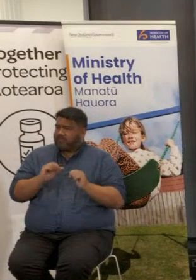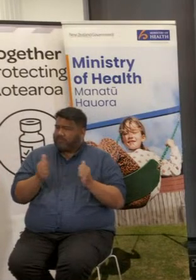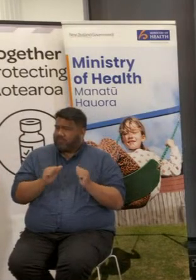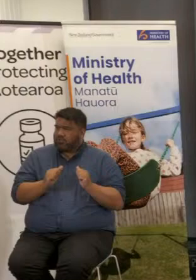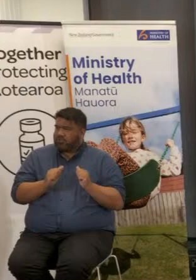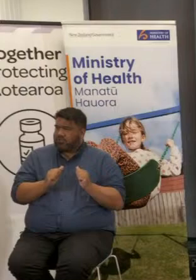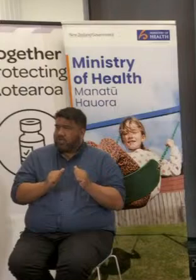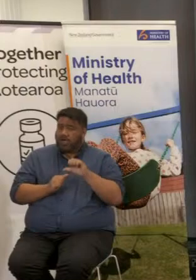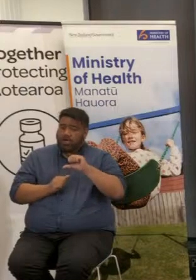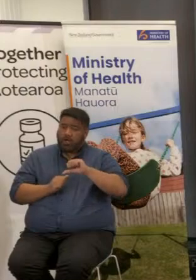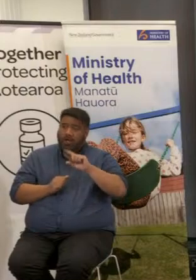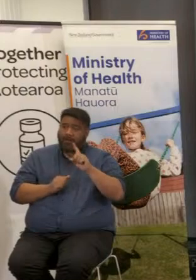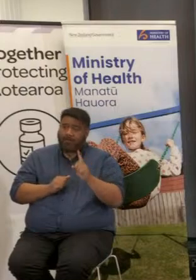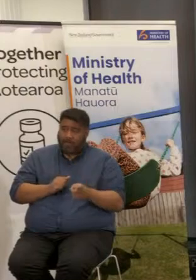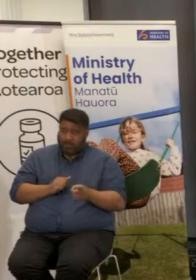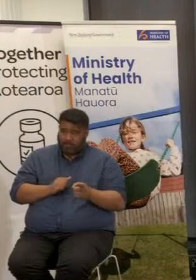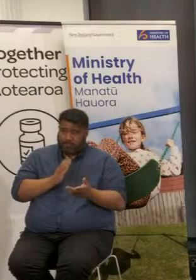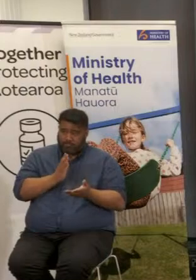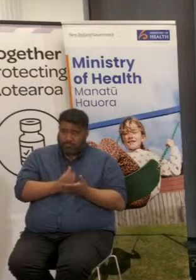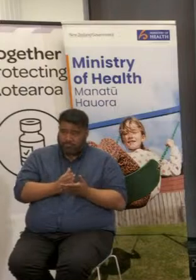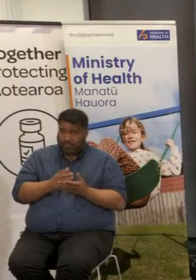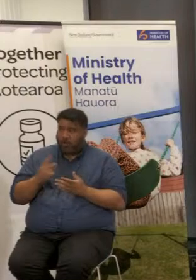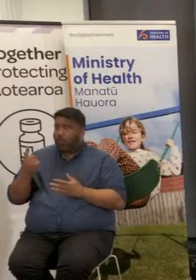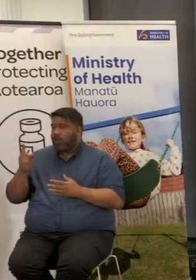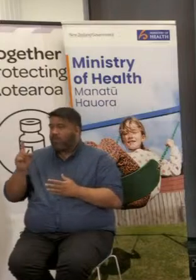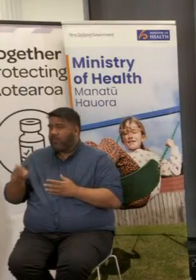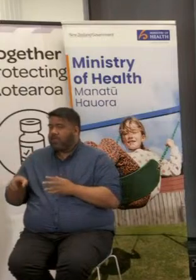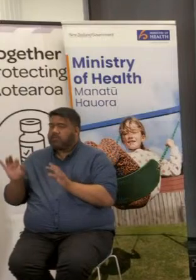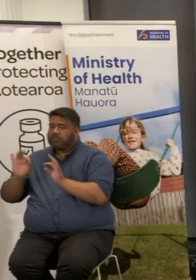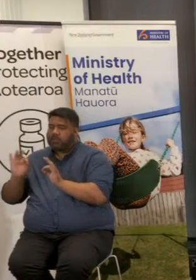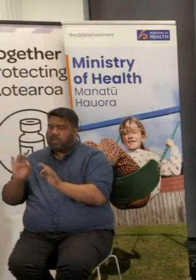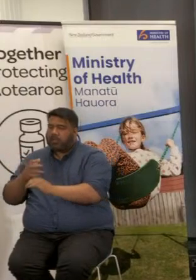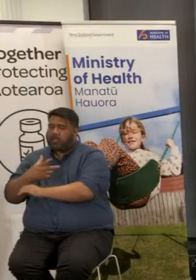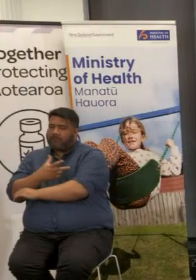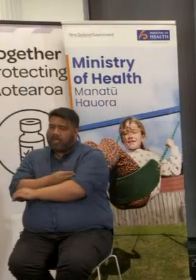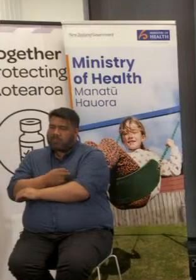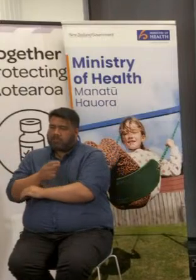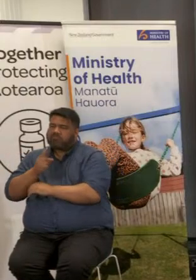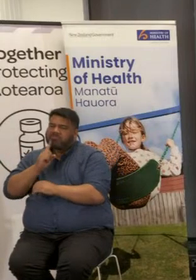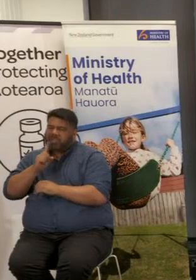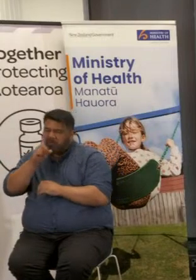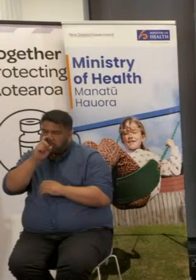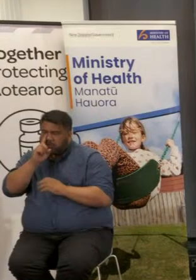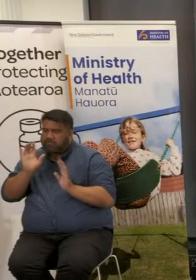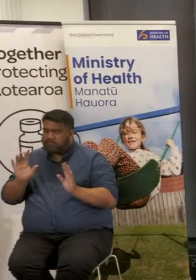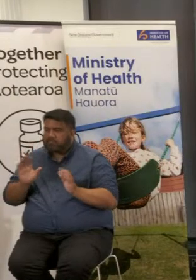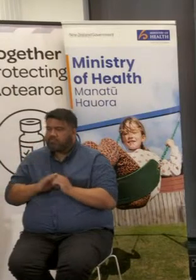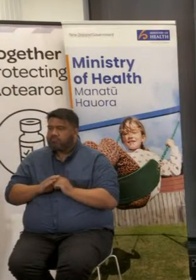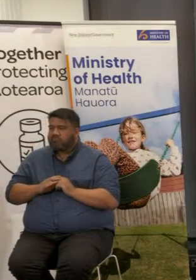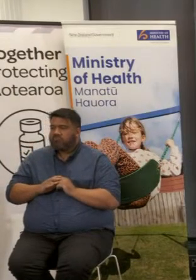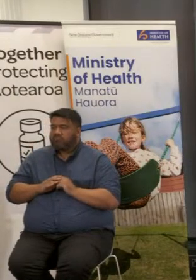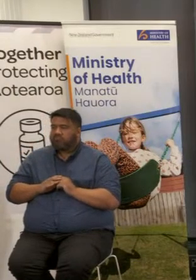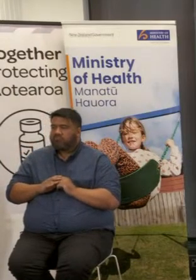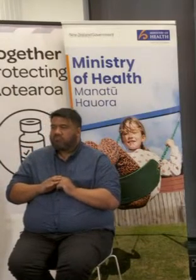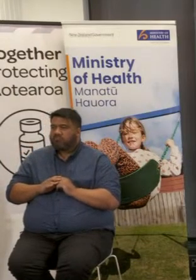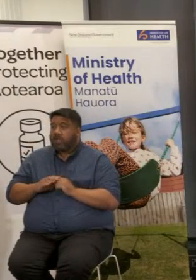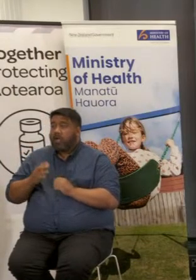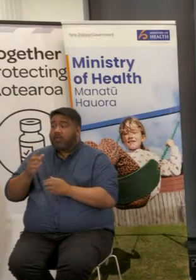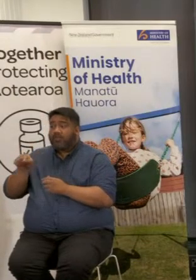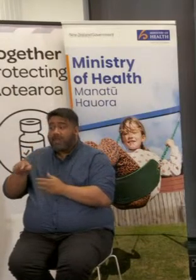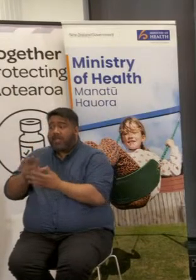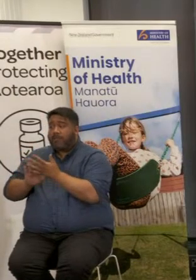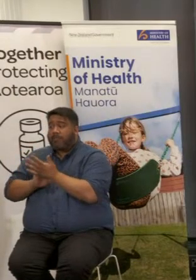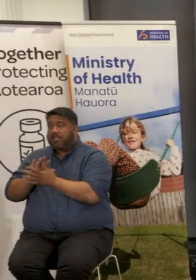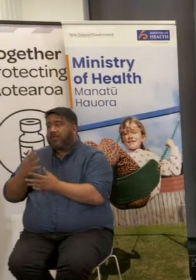are unvaccinated. From those 1,000 unvaccinated, at the same rate of symptomatic infection, we see 500 cases and